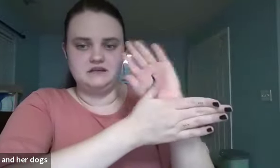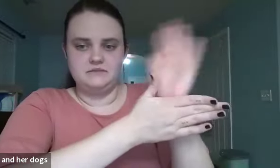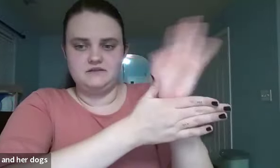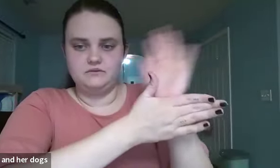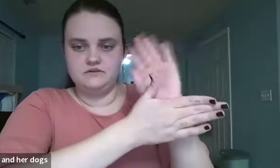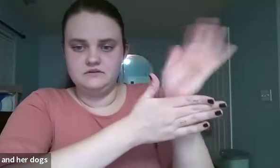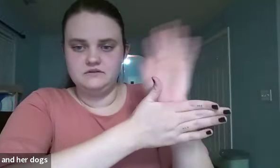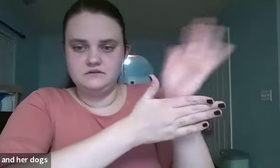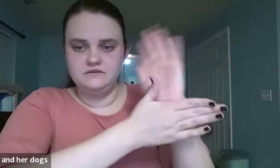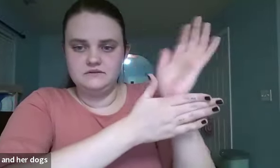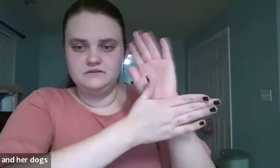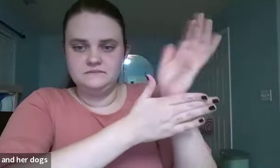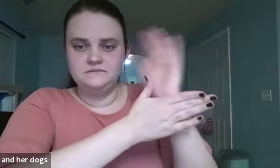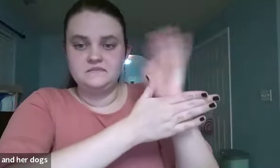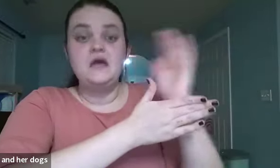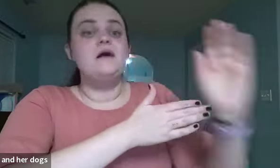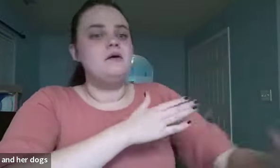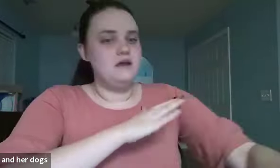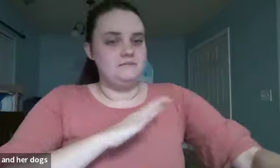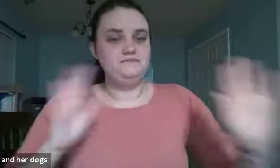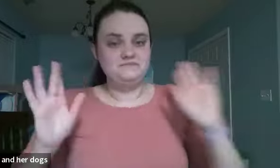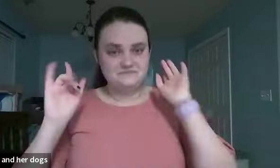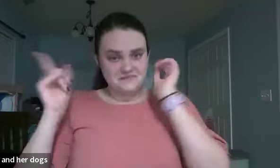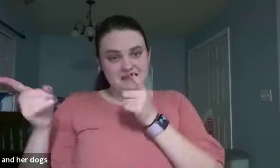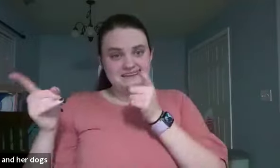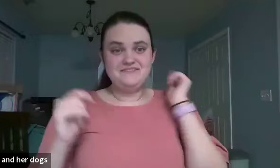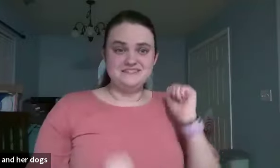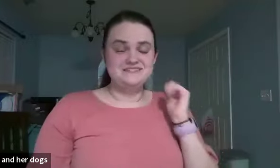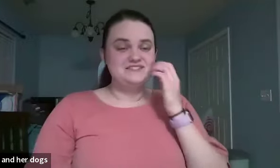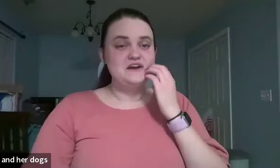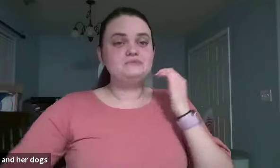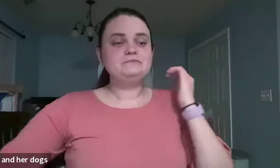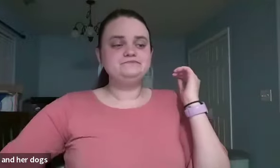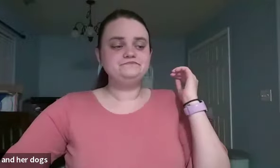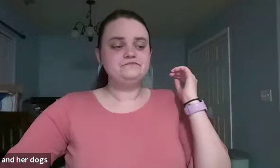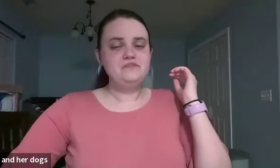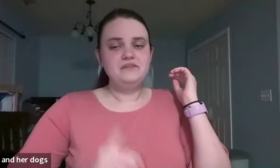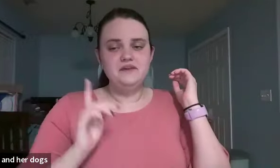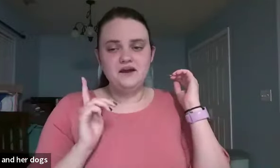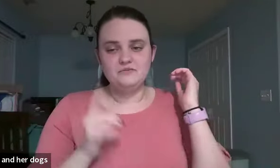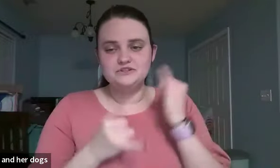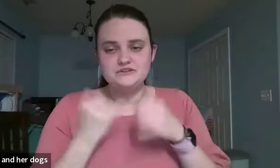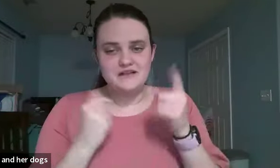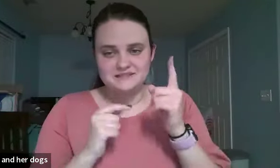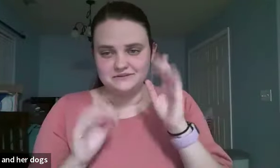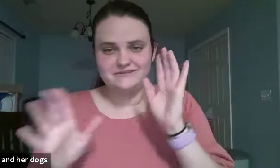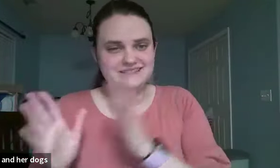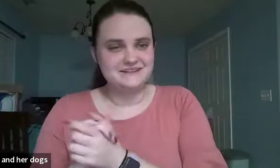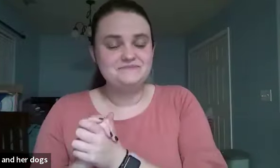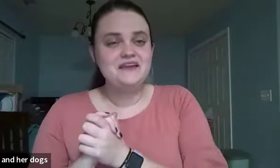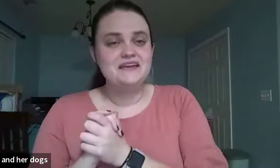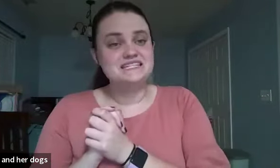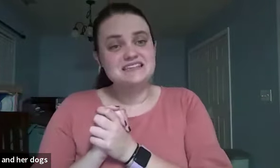bouncing it back and forth. Okay, I can give this. So we'll do the last one. This here is the